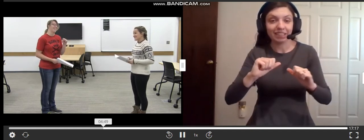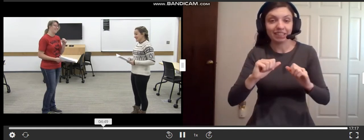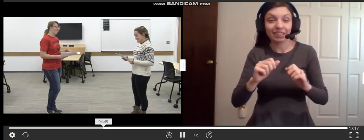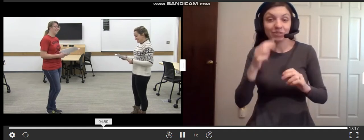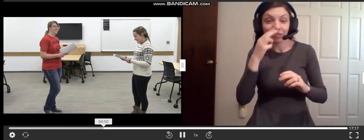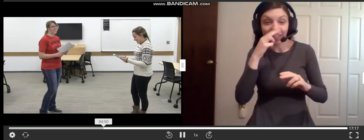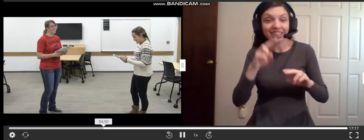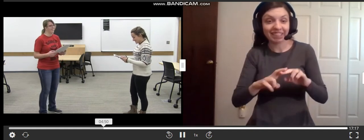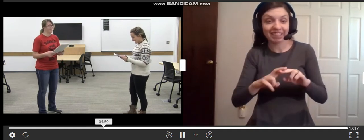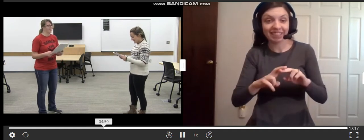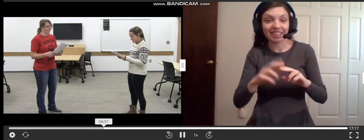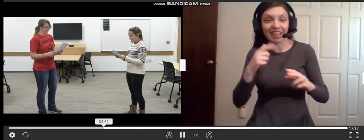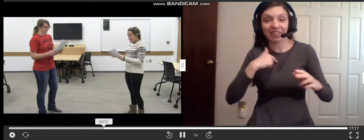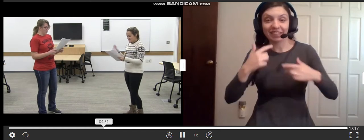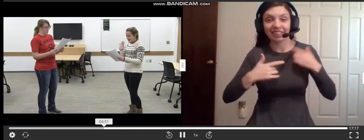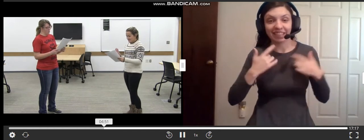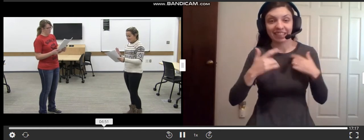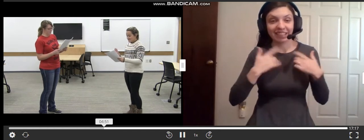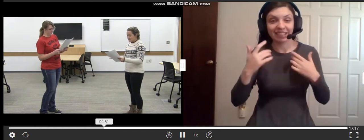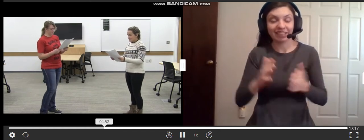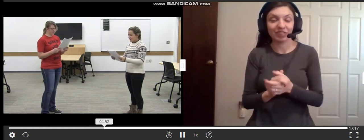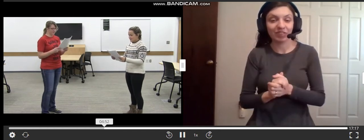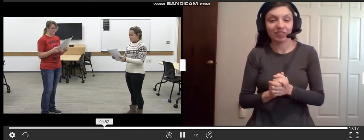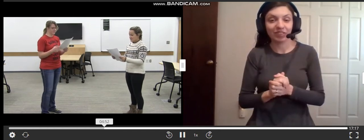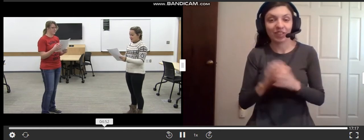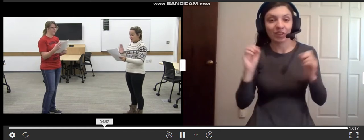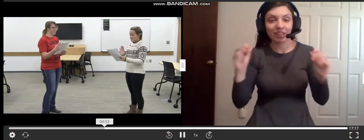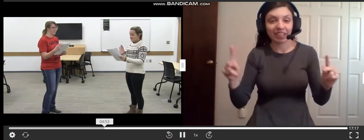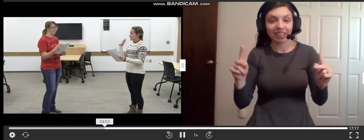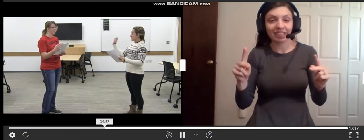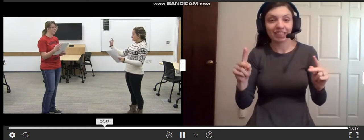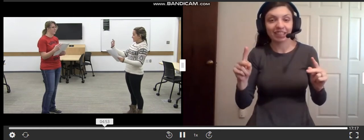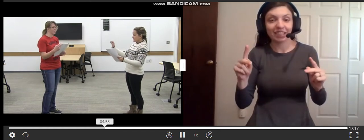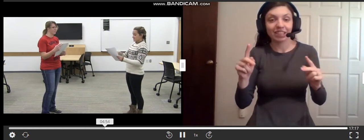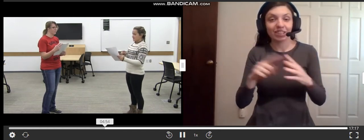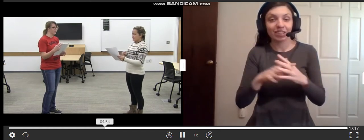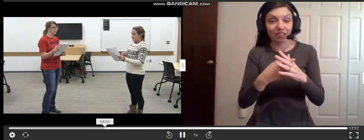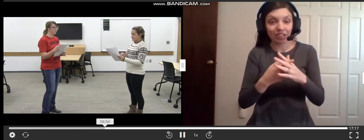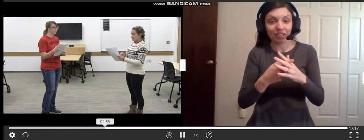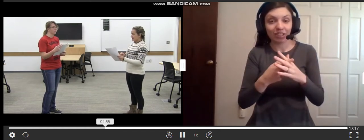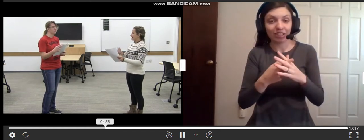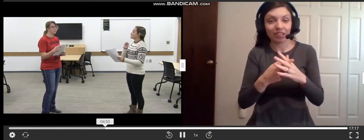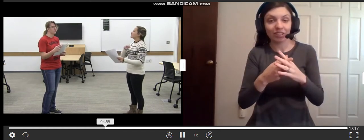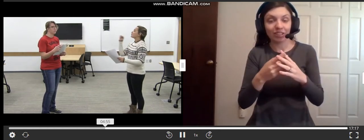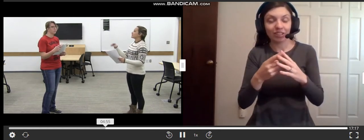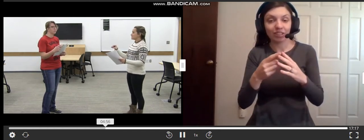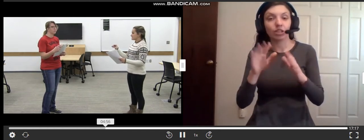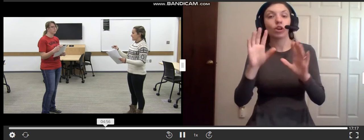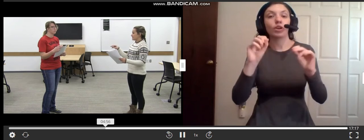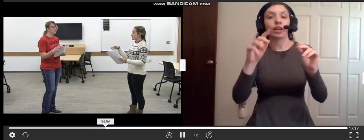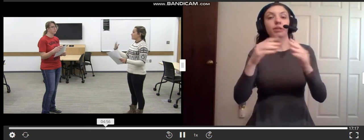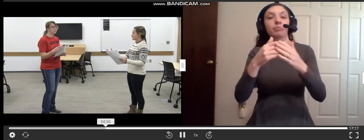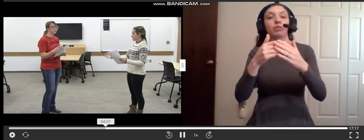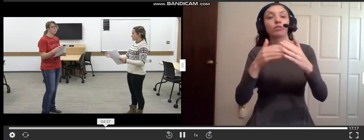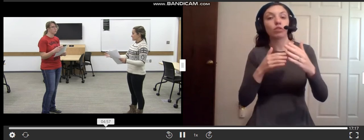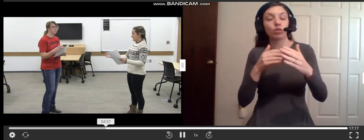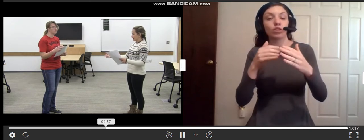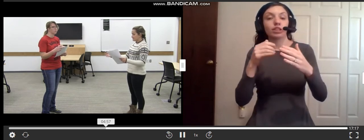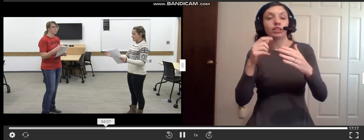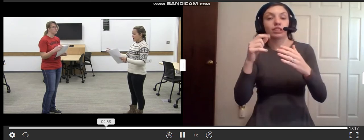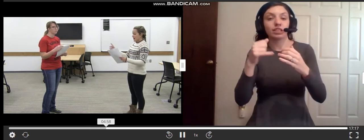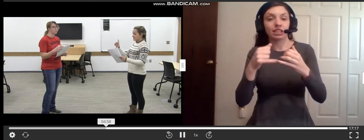going to be fun. Yeah, I'm excited. Okay, so to begin with the first line, or before you say your